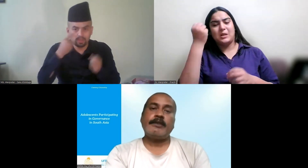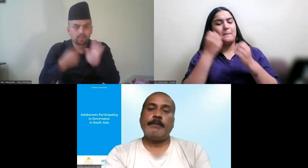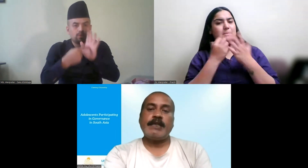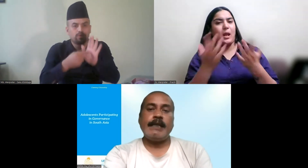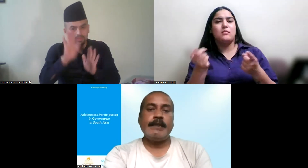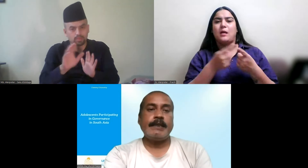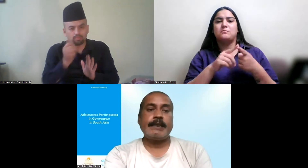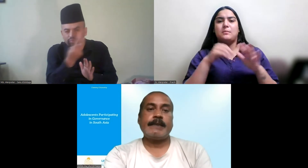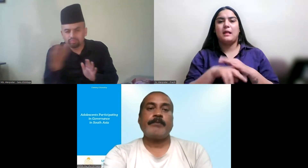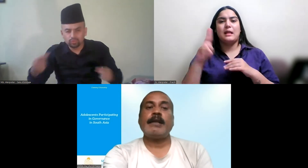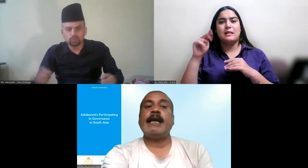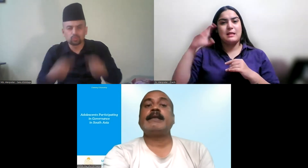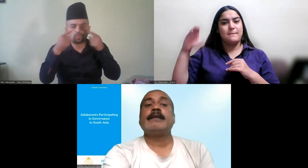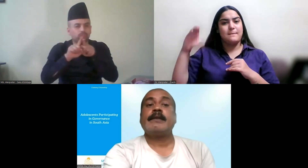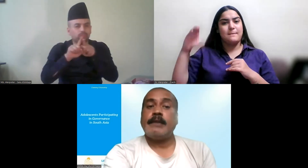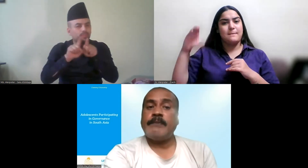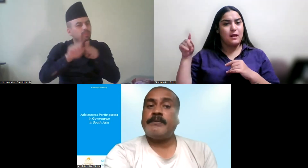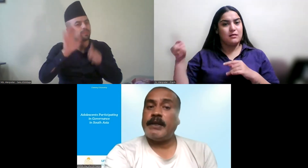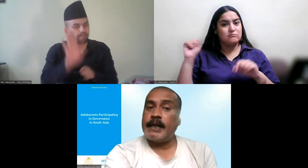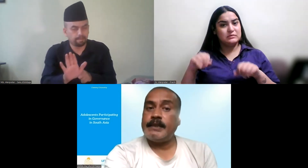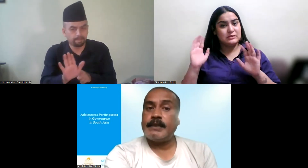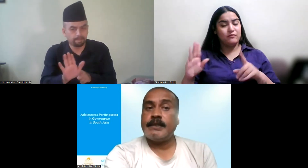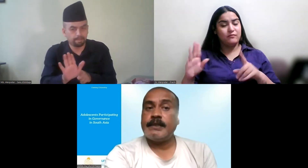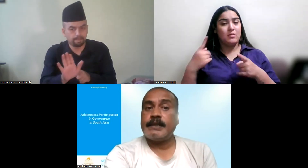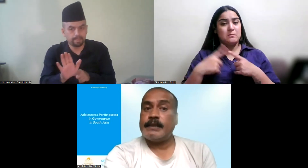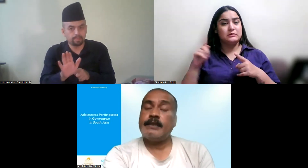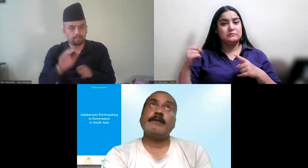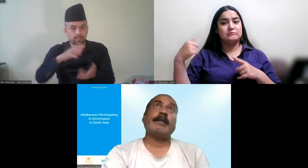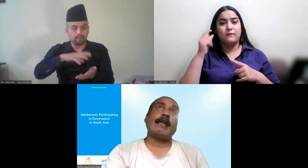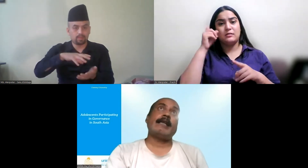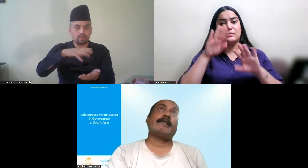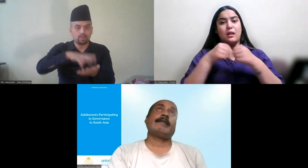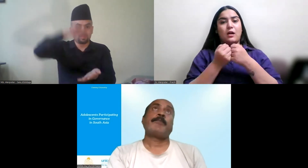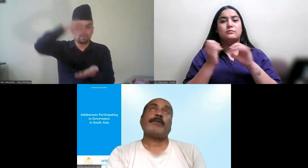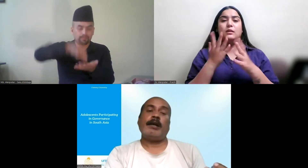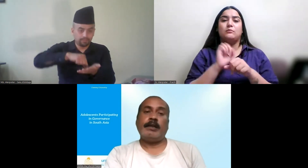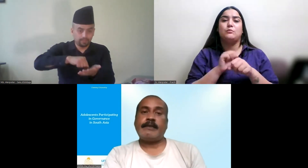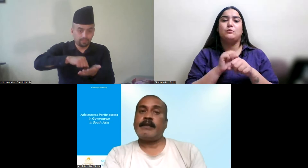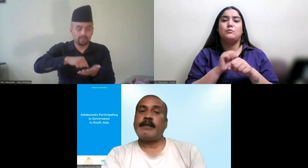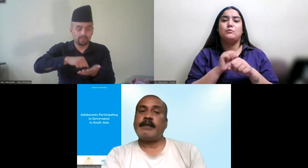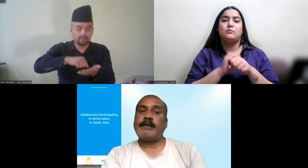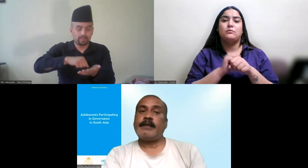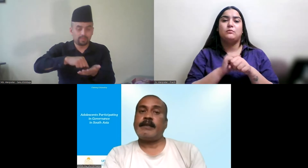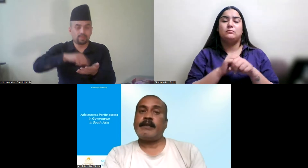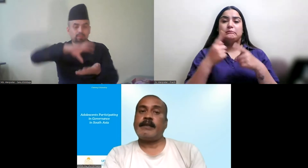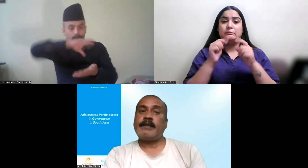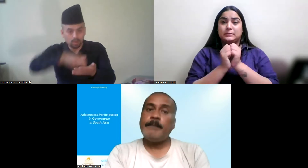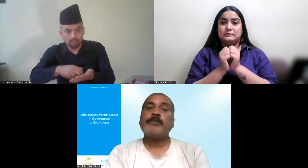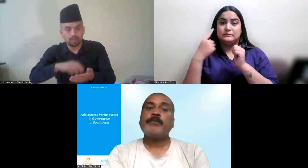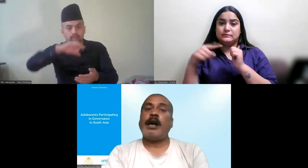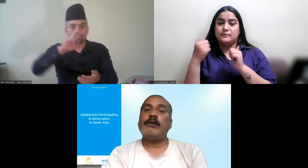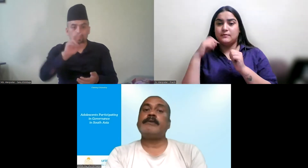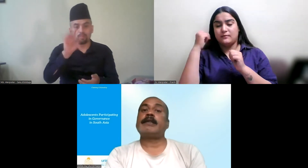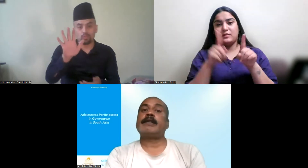there is some challenges like after federalization, since the federalization started in